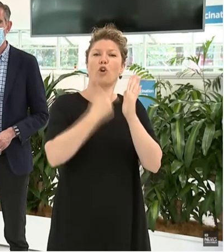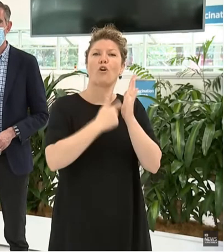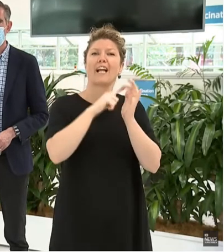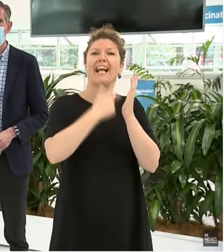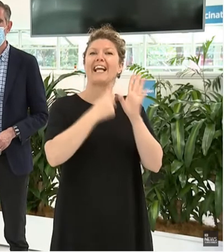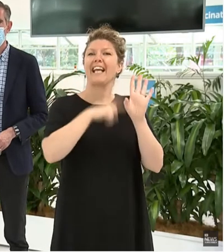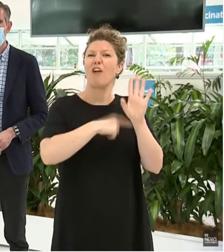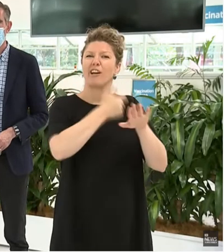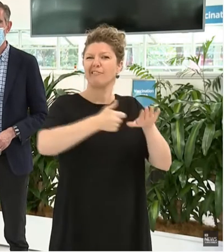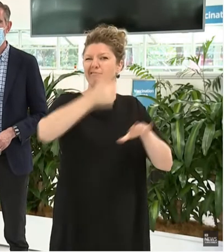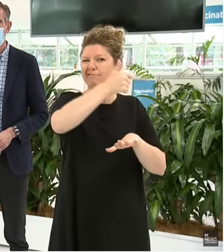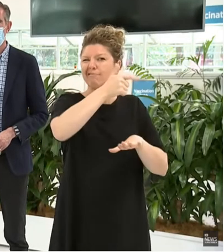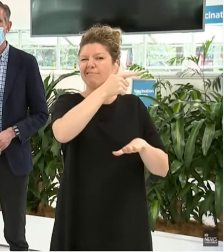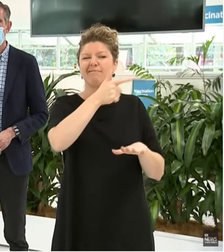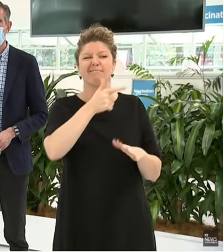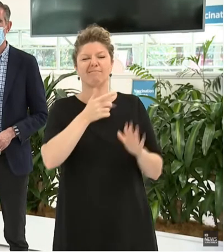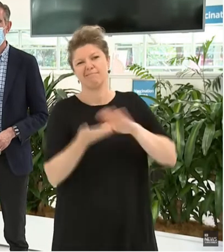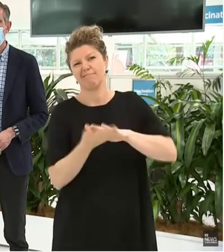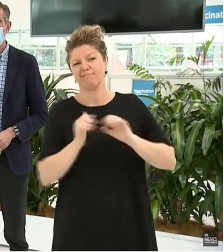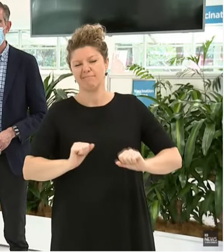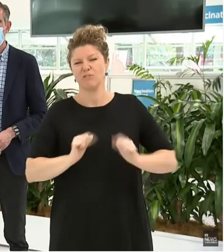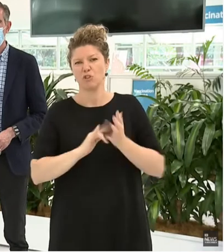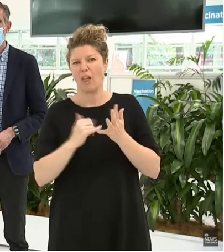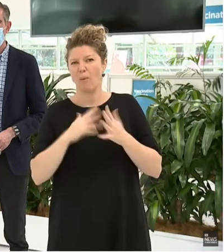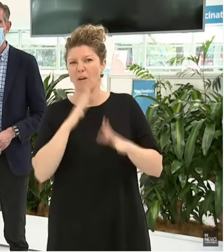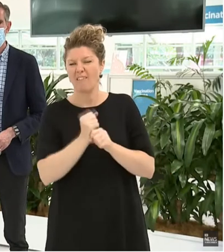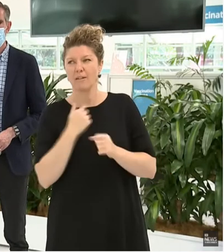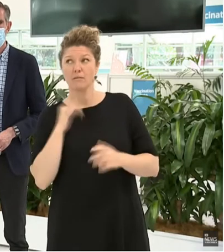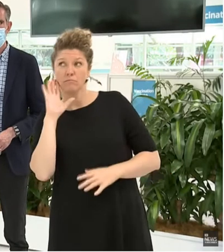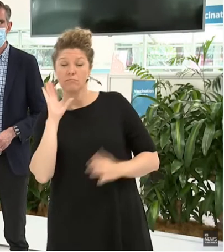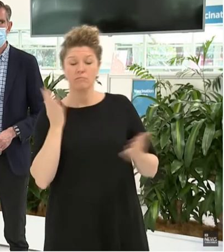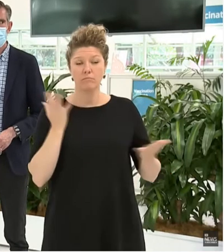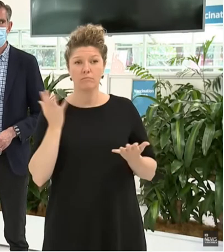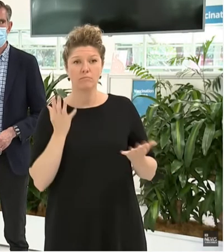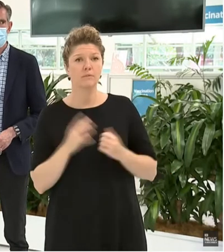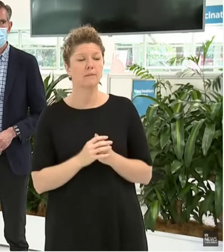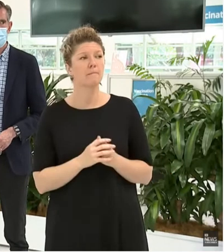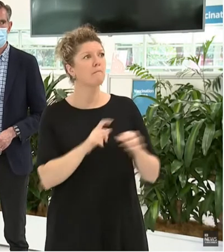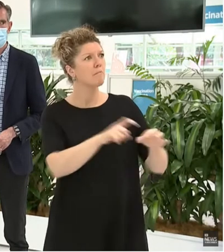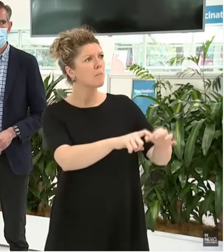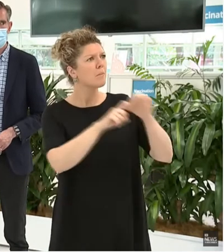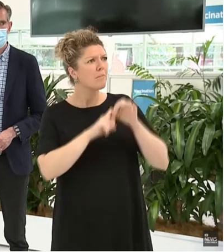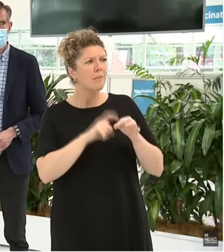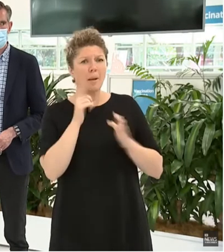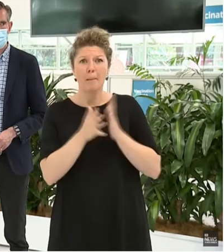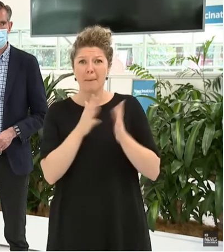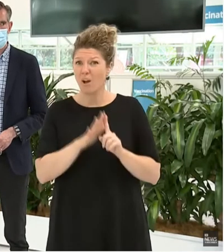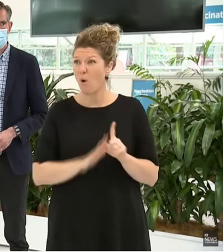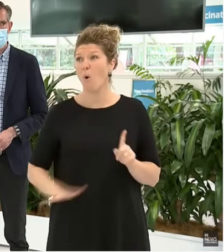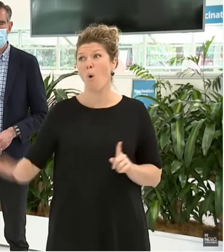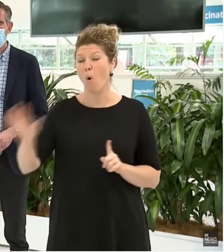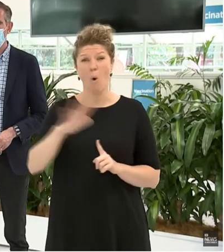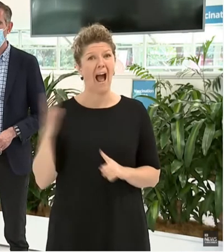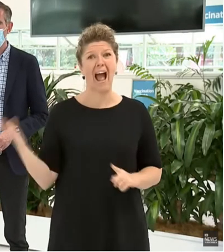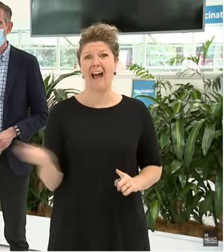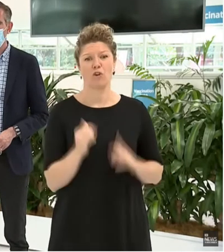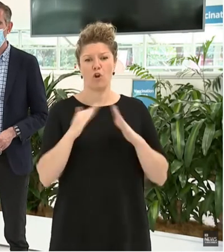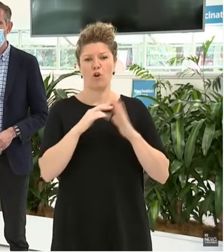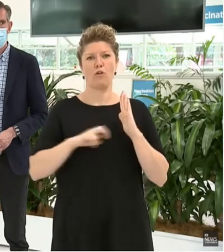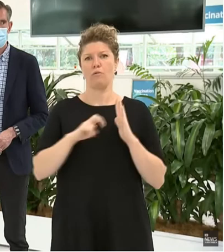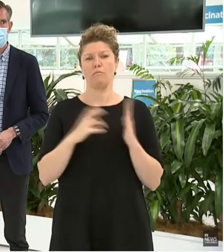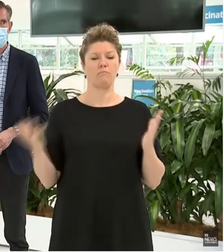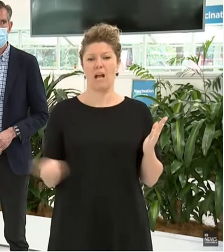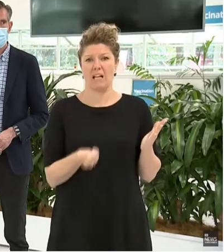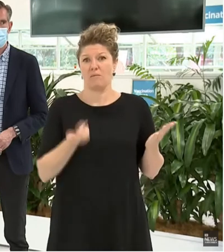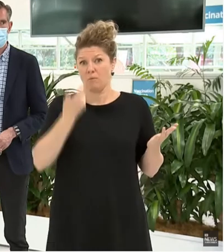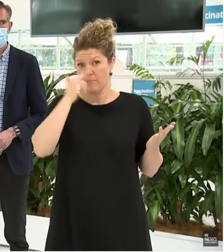these issues and we'll take the advice from the public health team. That means that every person in New South Wales at some point is going to have to spend 10 days isolated.